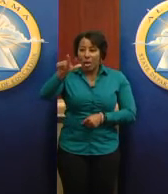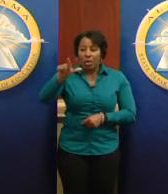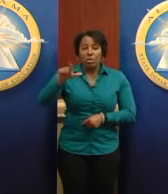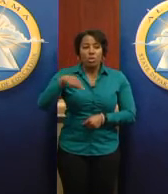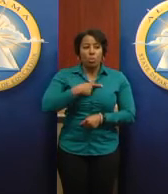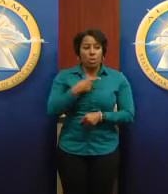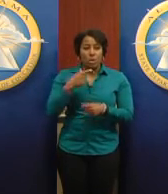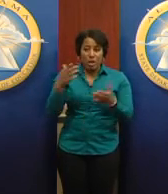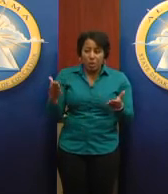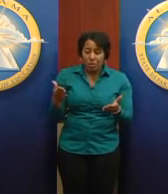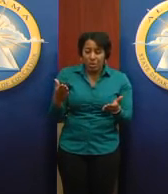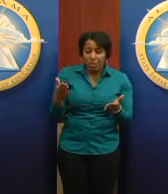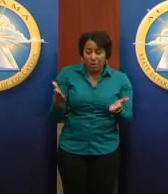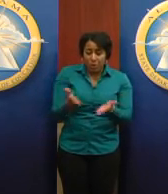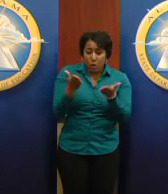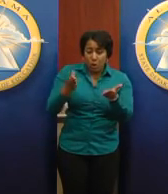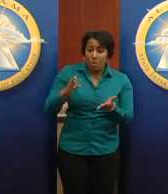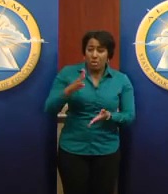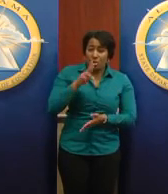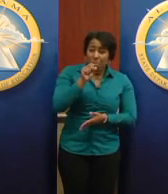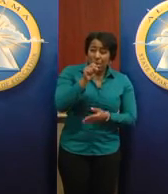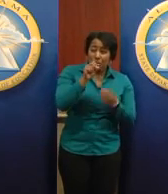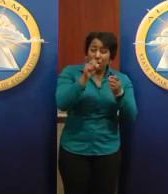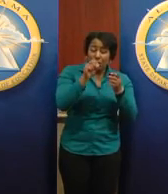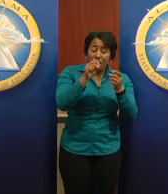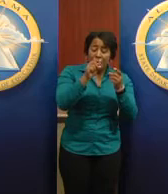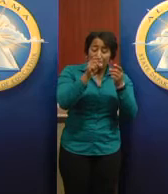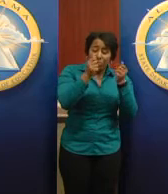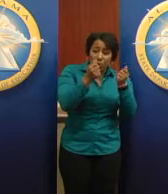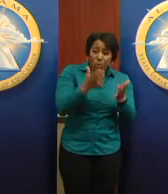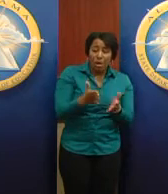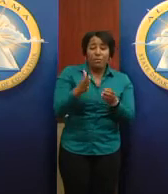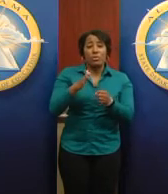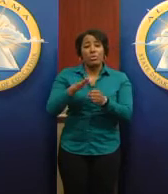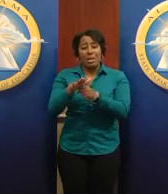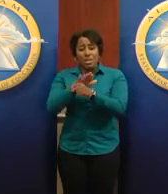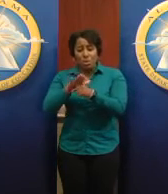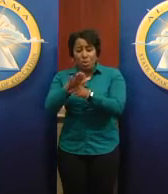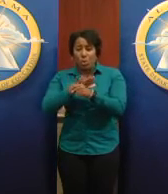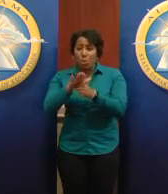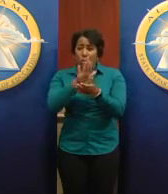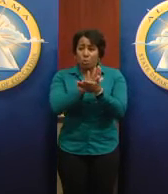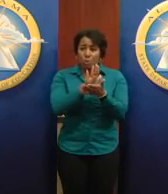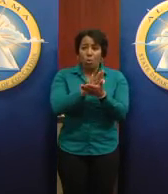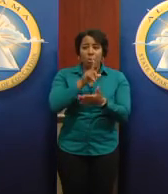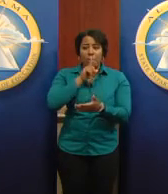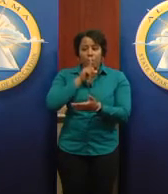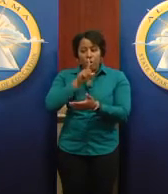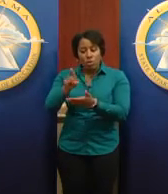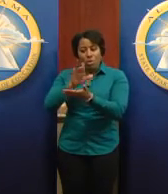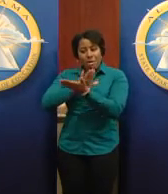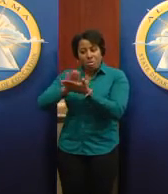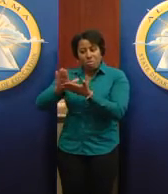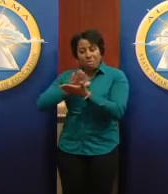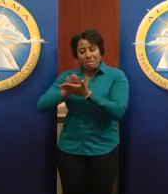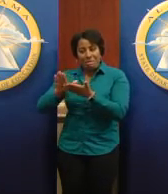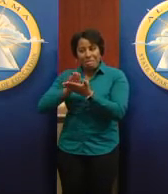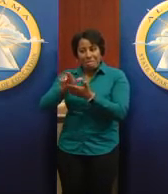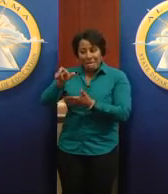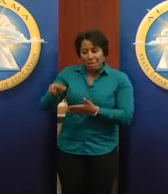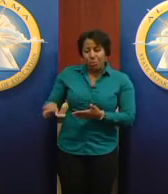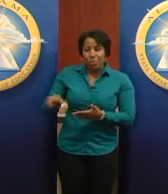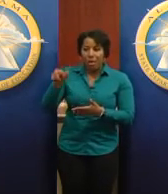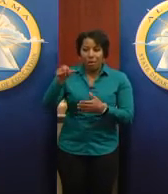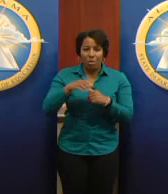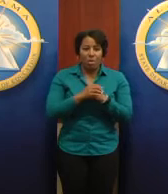got wipes, we do something to make sure we're continually keeping that handrail clean during the day. There are things that we can do,